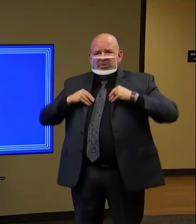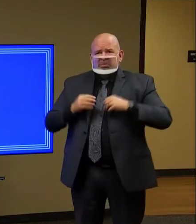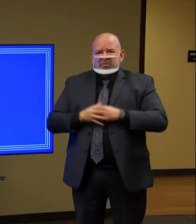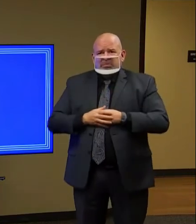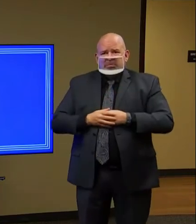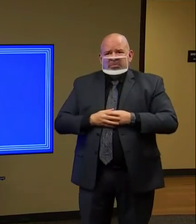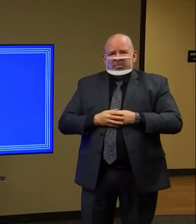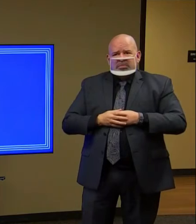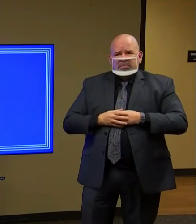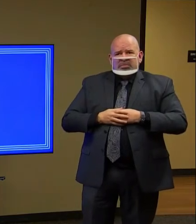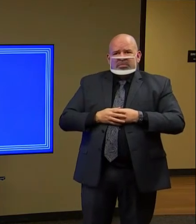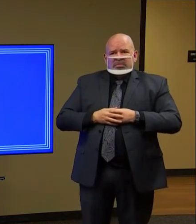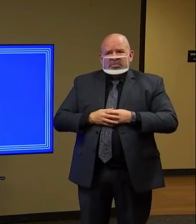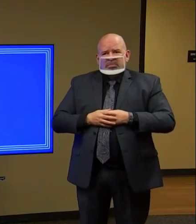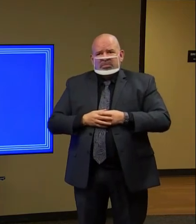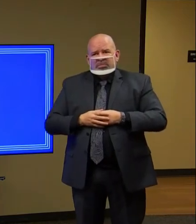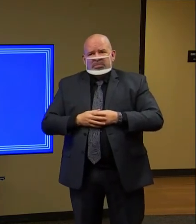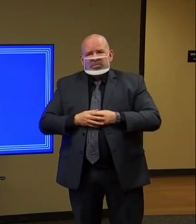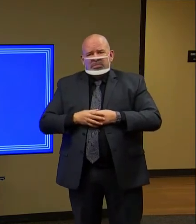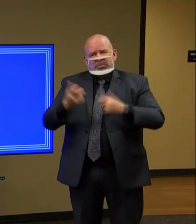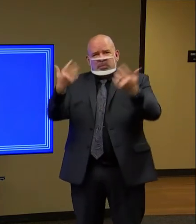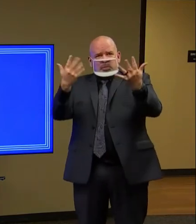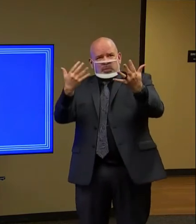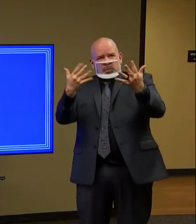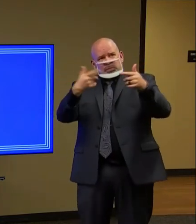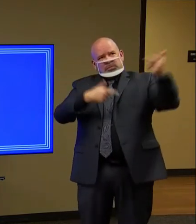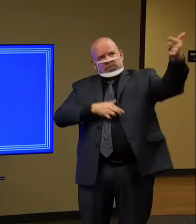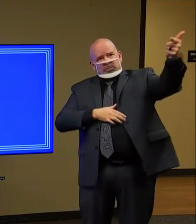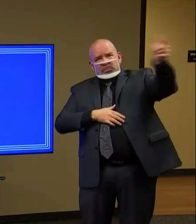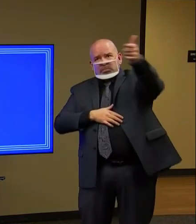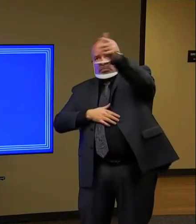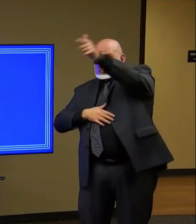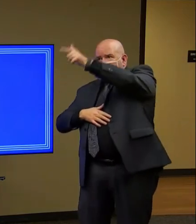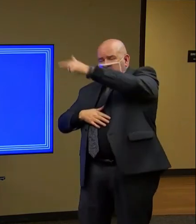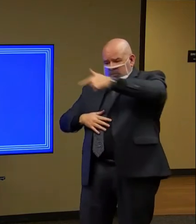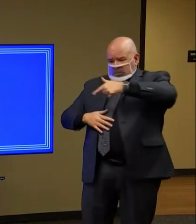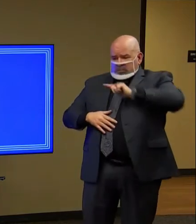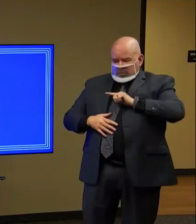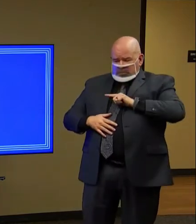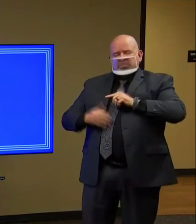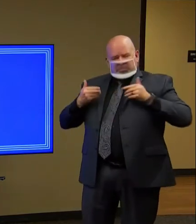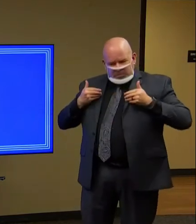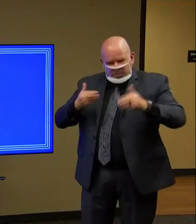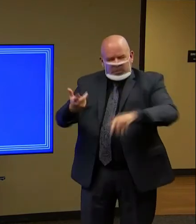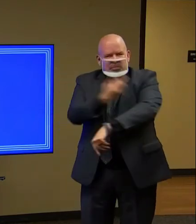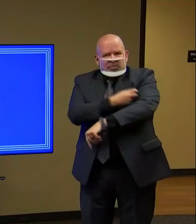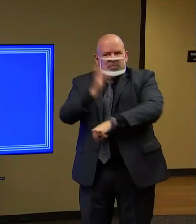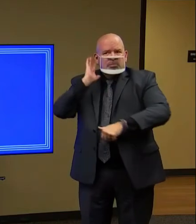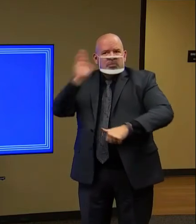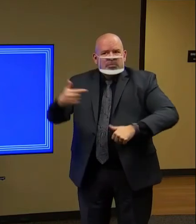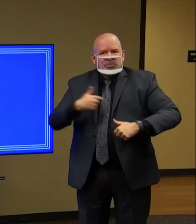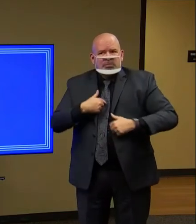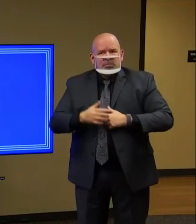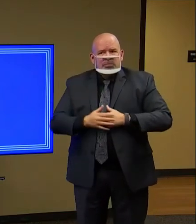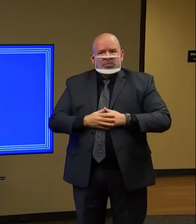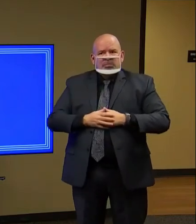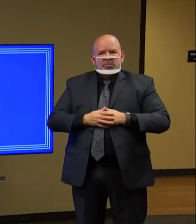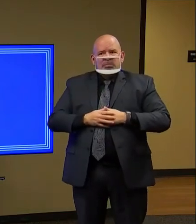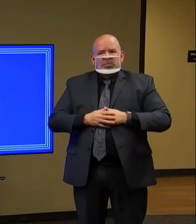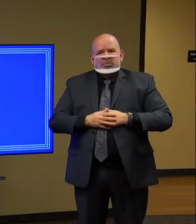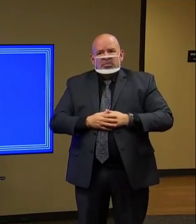risk is called. And why wouldn't I? This vaccine is safe,